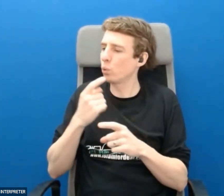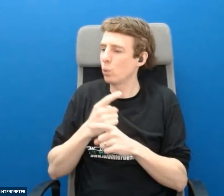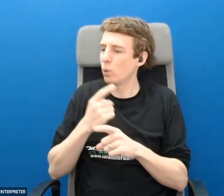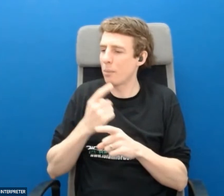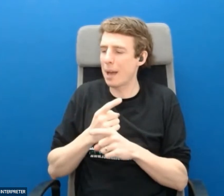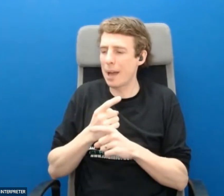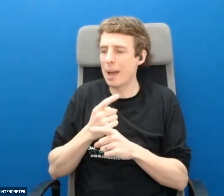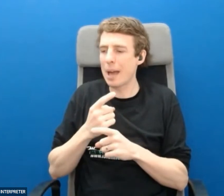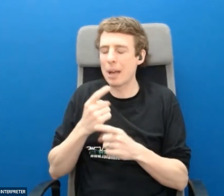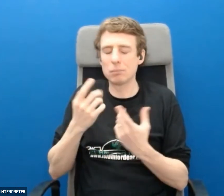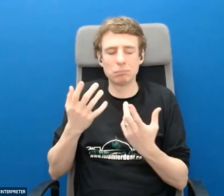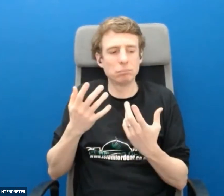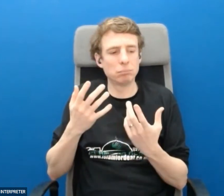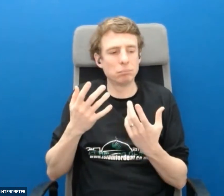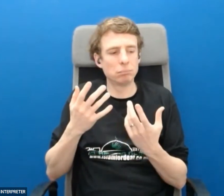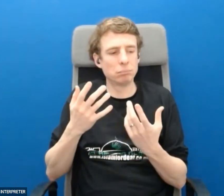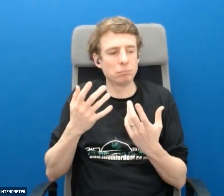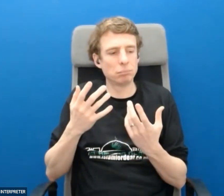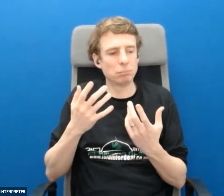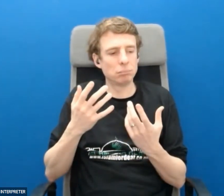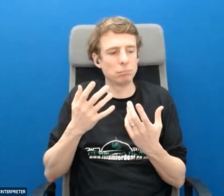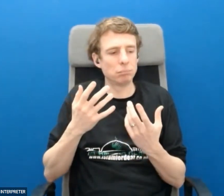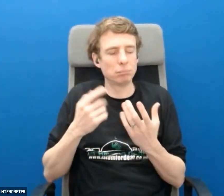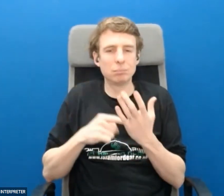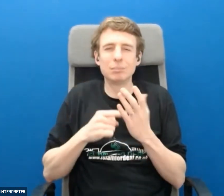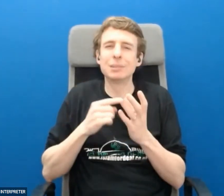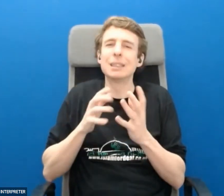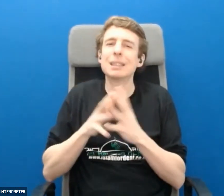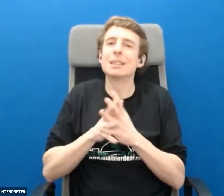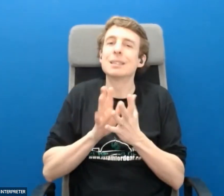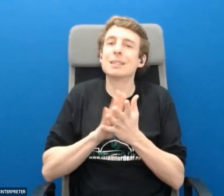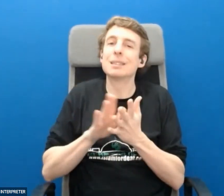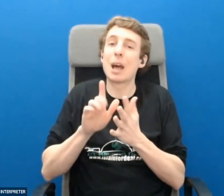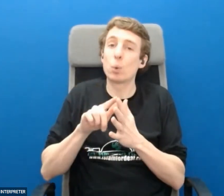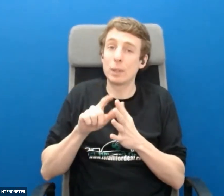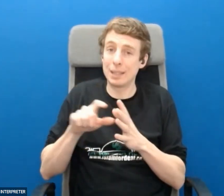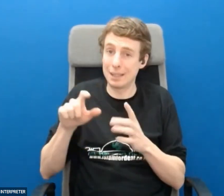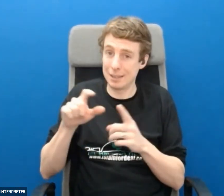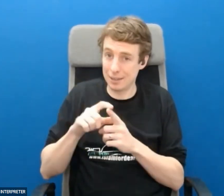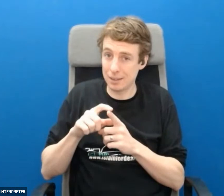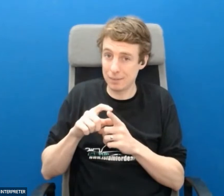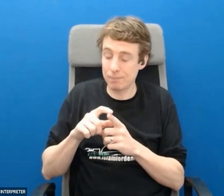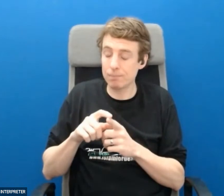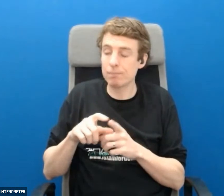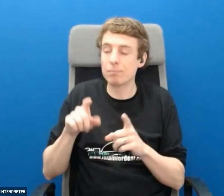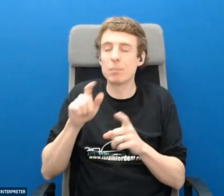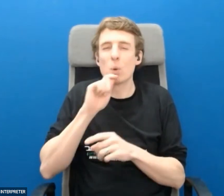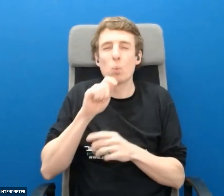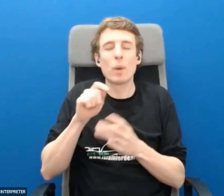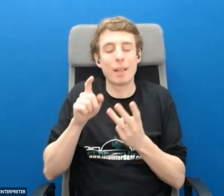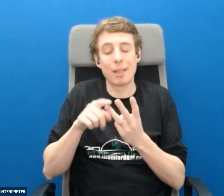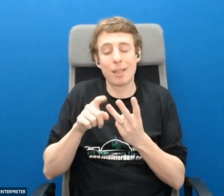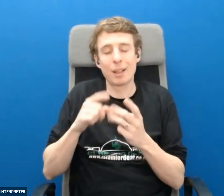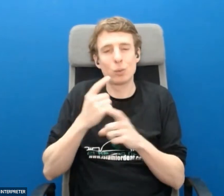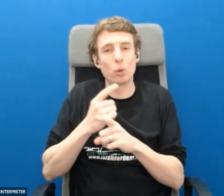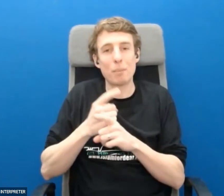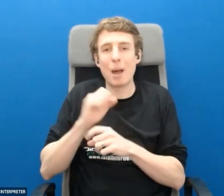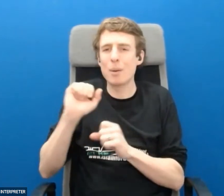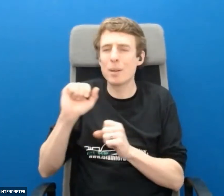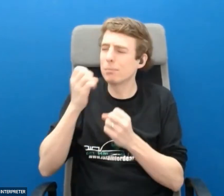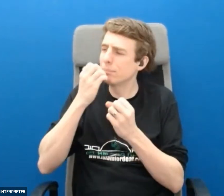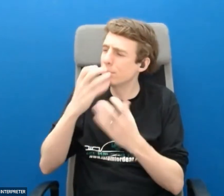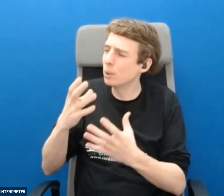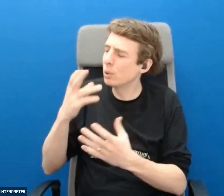one, and that is His oneness in His beautiful names and His lofty attributes. I ask Allah the Most